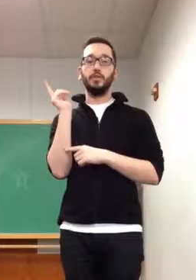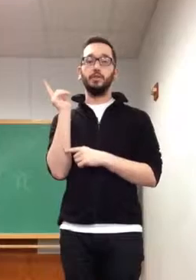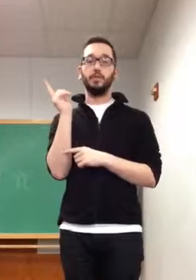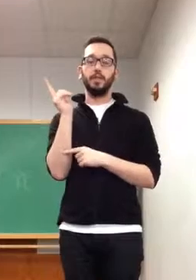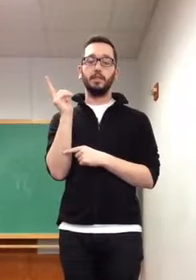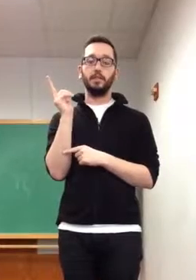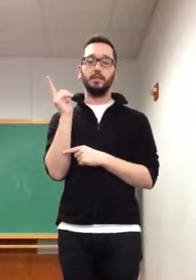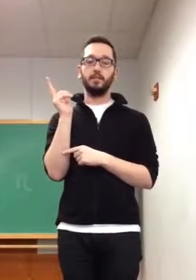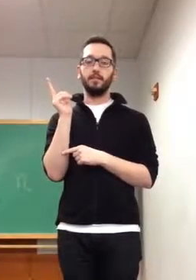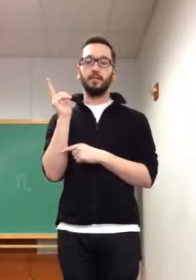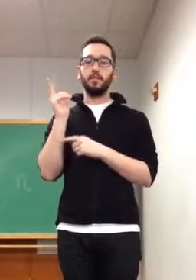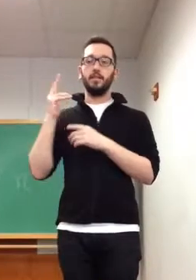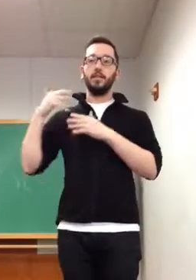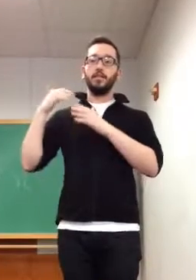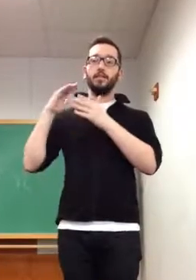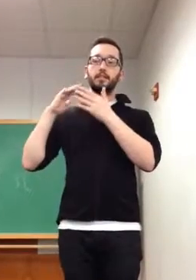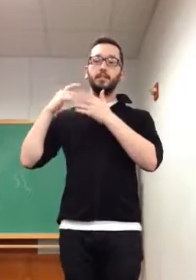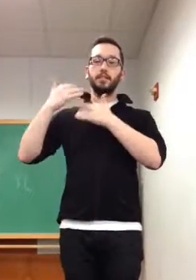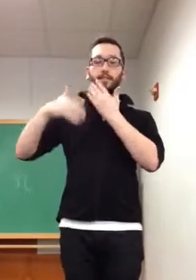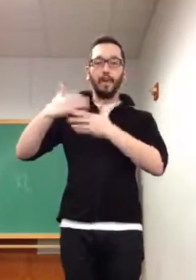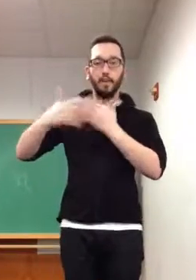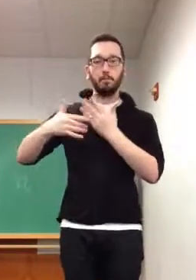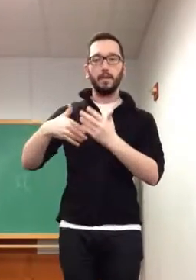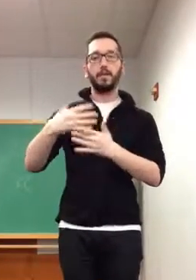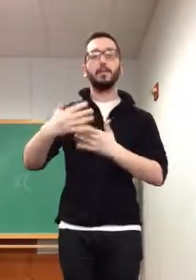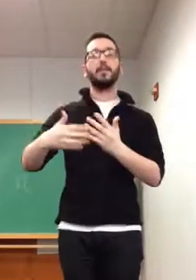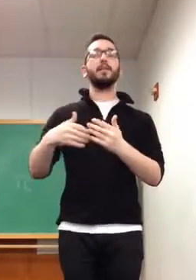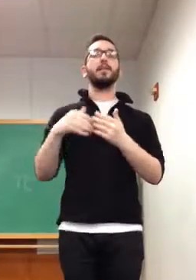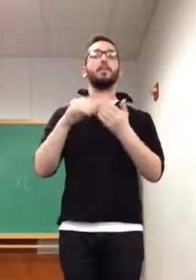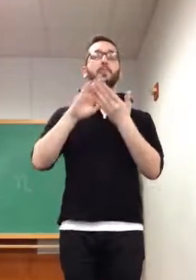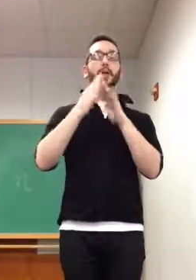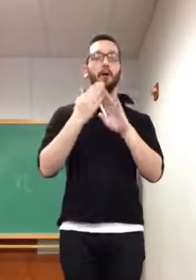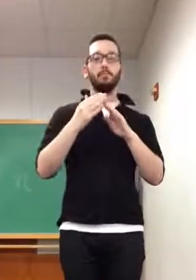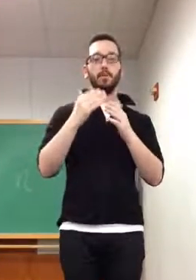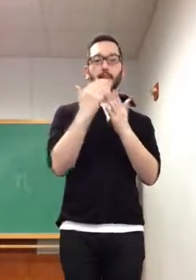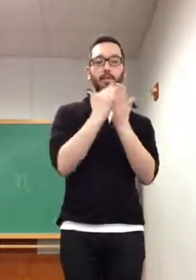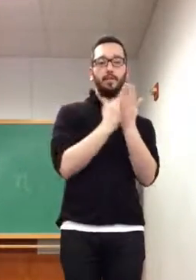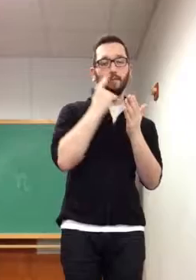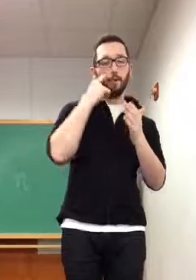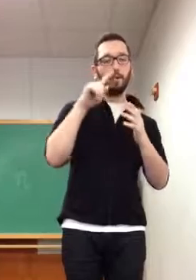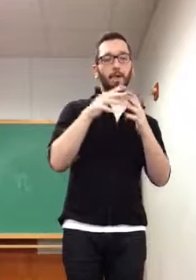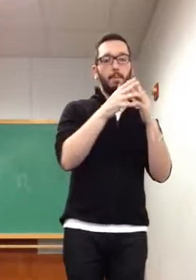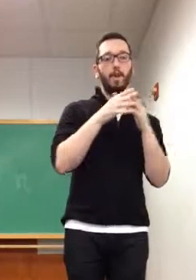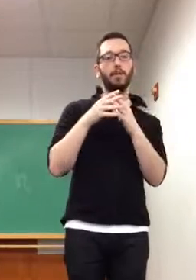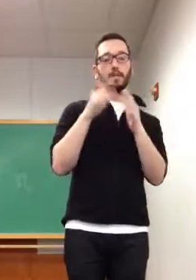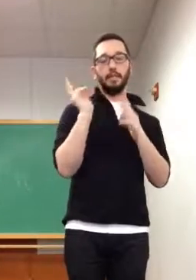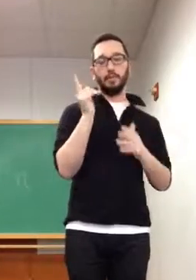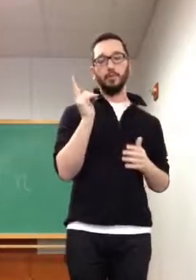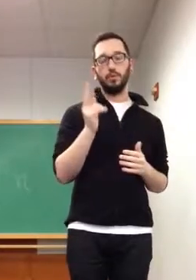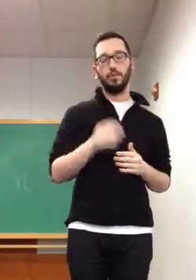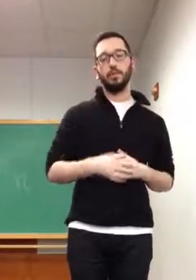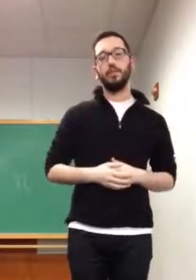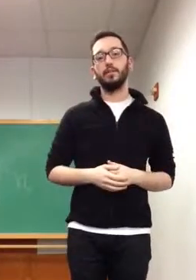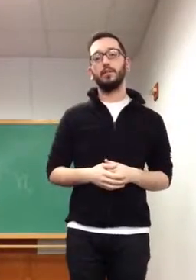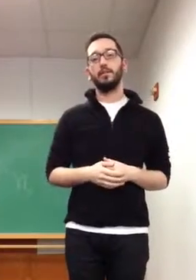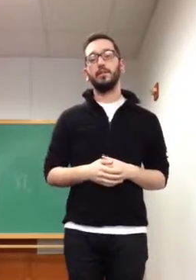developing for American history courses in a diverse fashion, coming on top